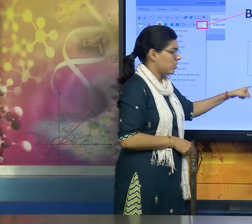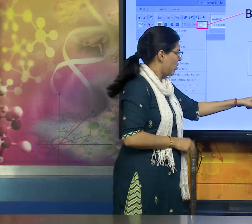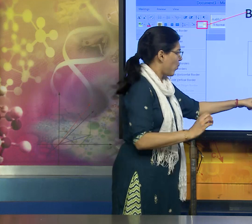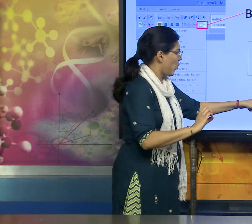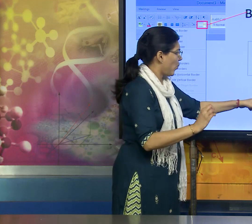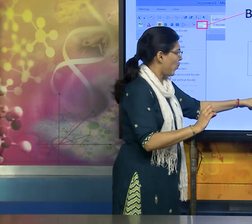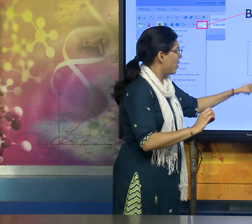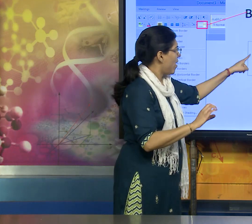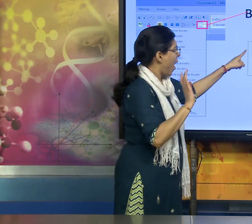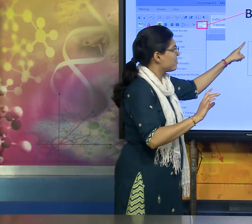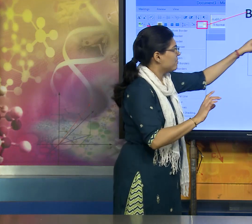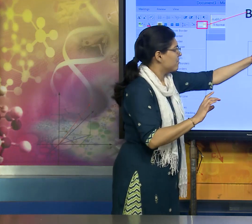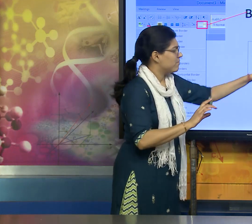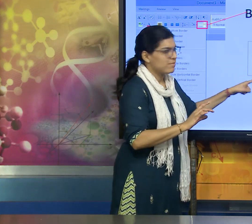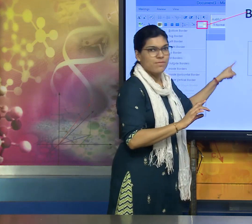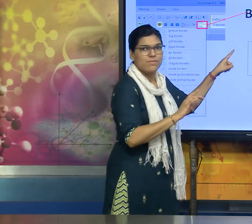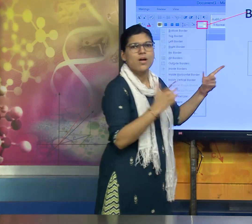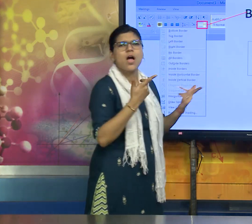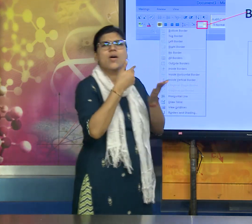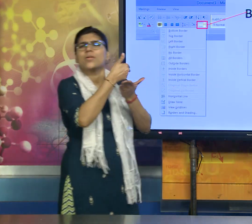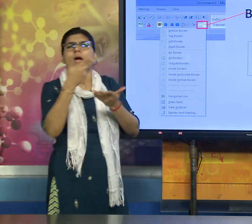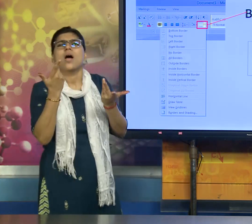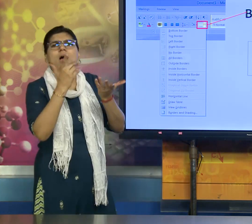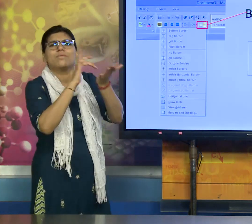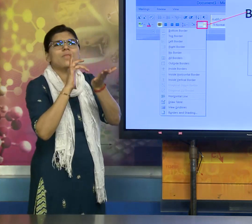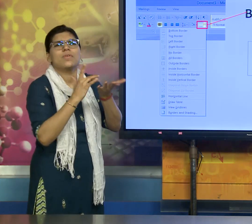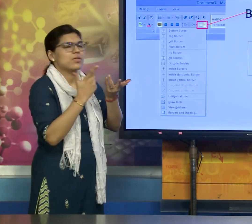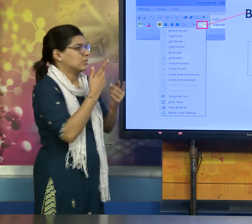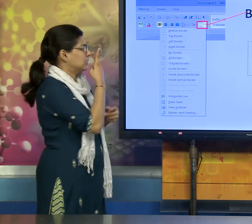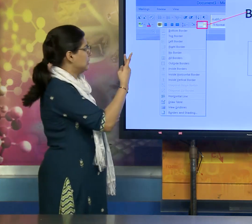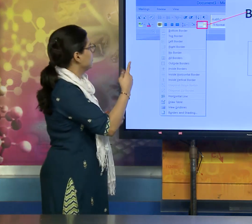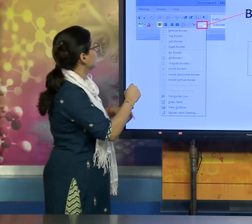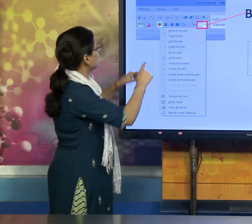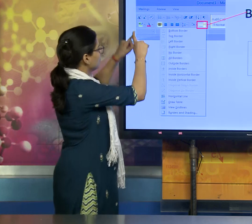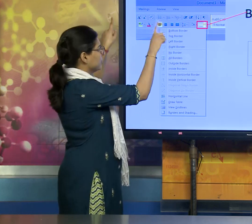For example, you have written a text but you want to make it in a